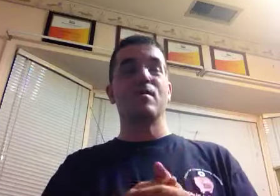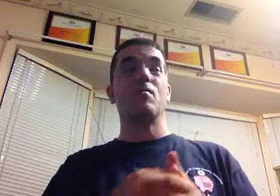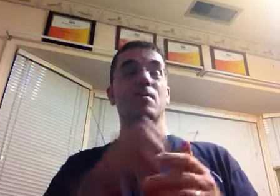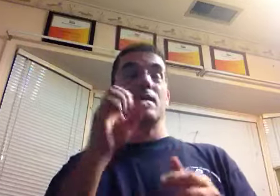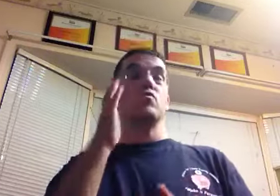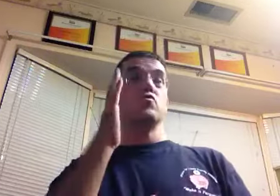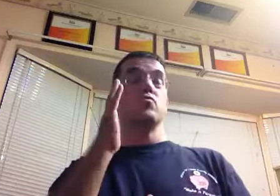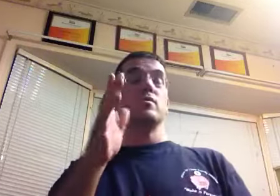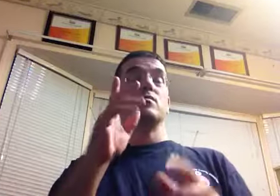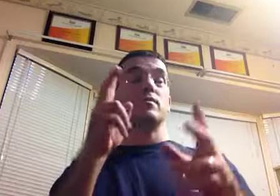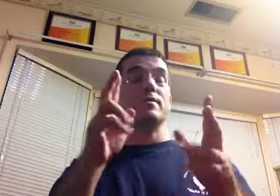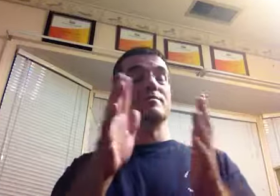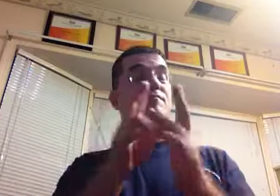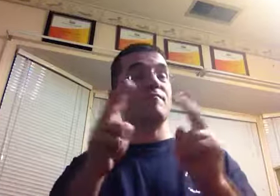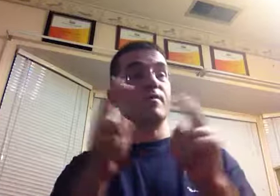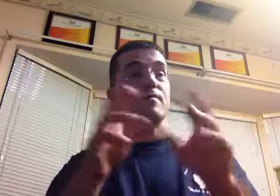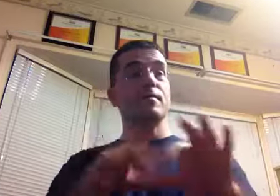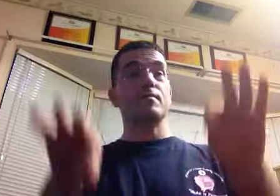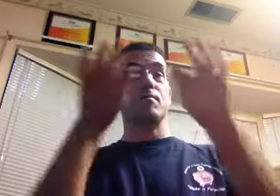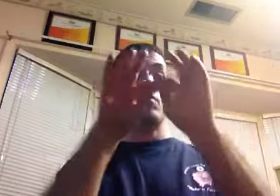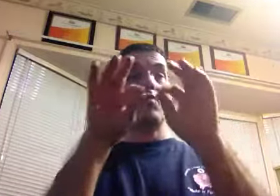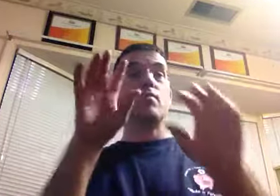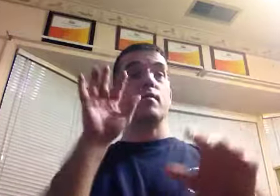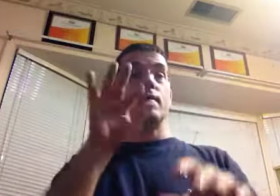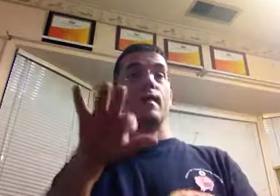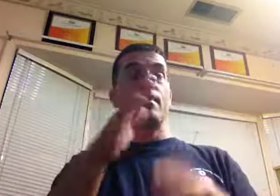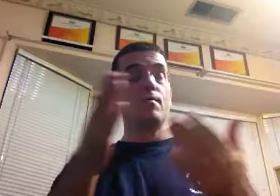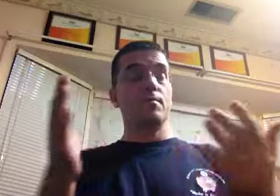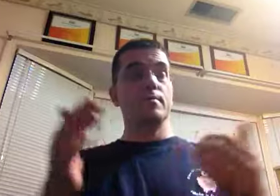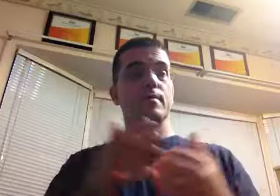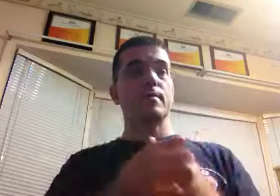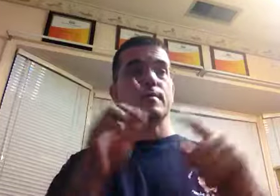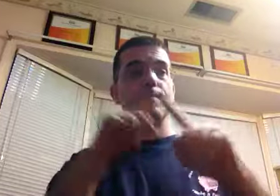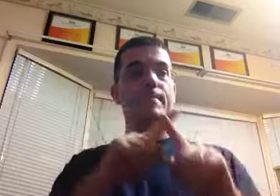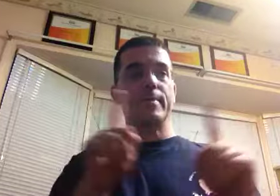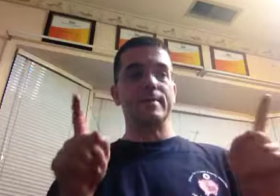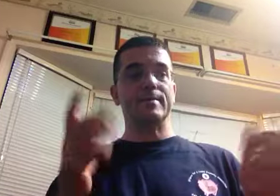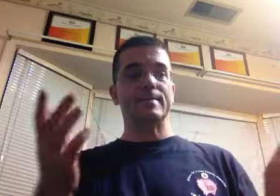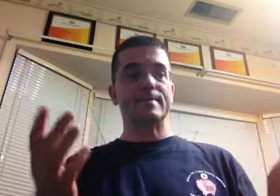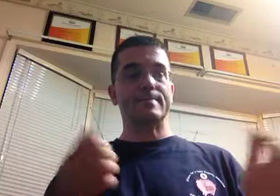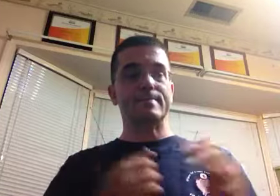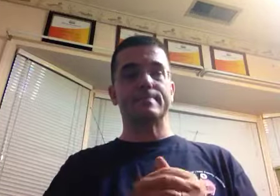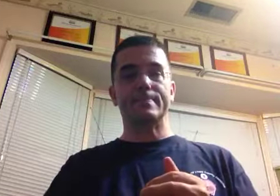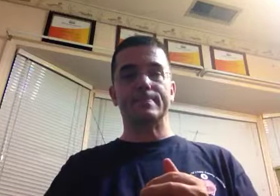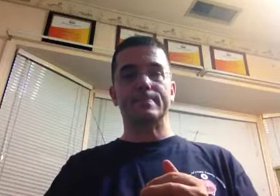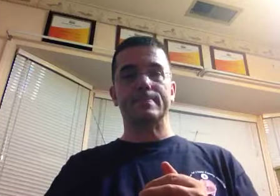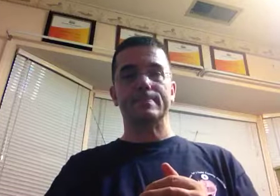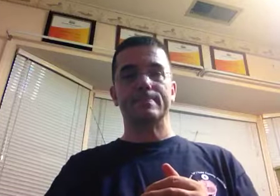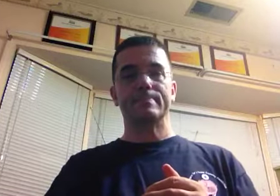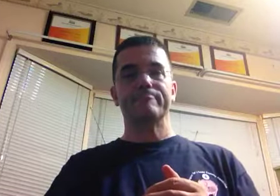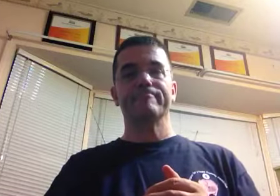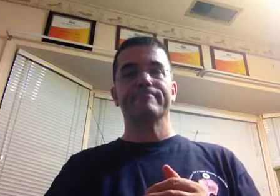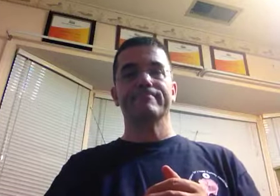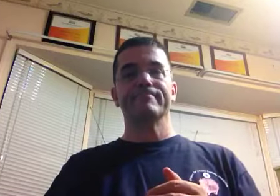it's an important day and you need to be there and those kinds of things. But but I think that's